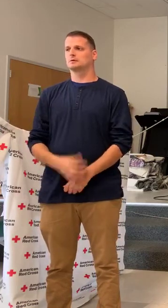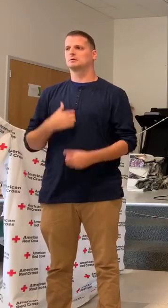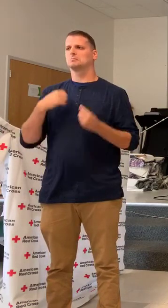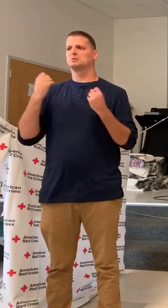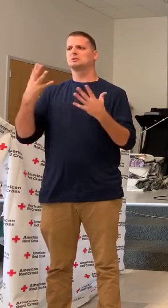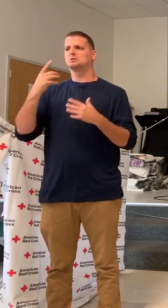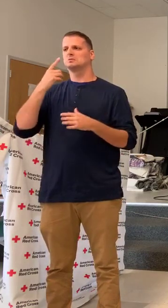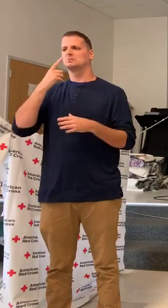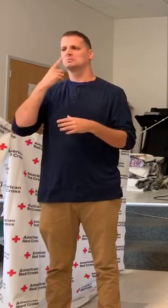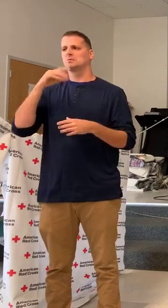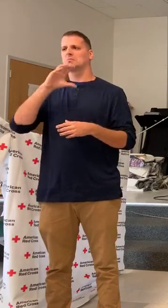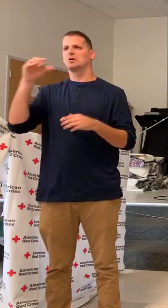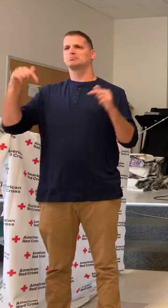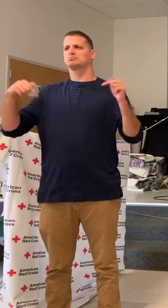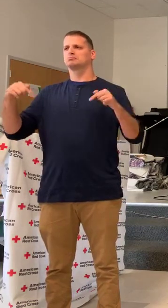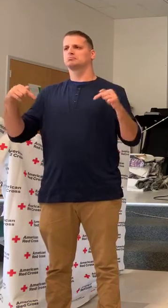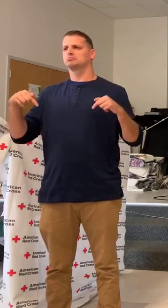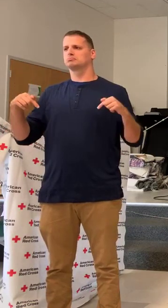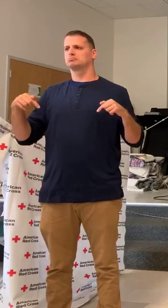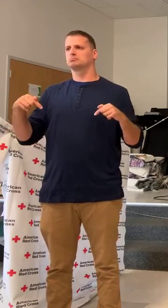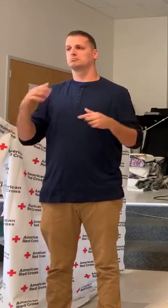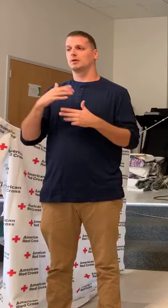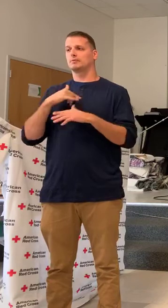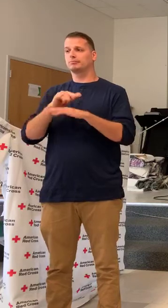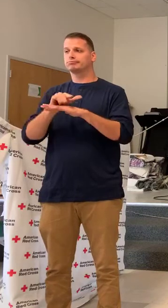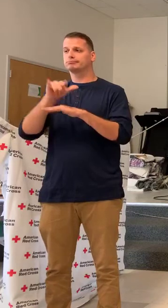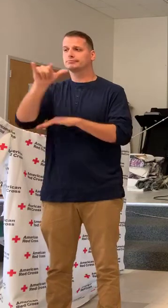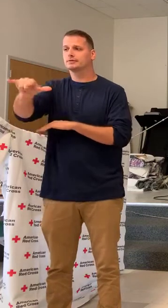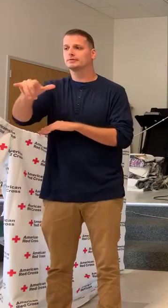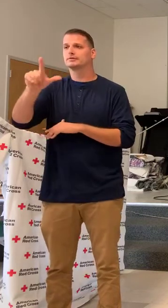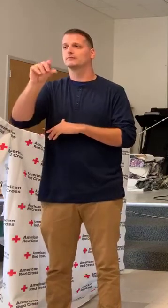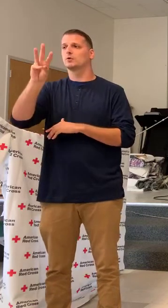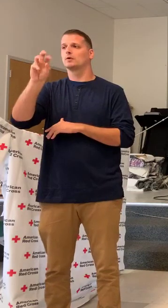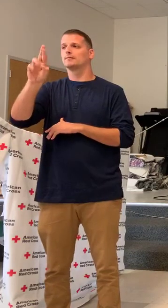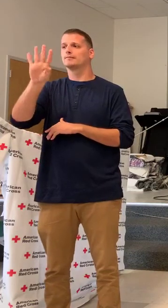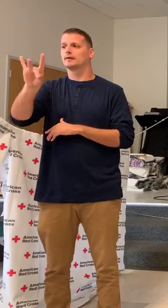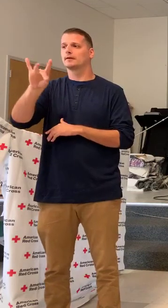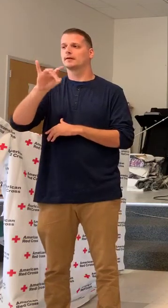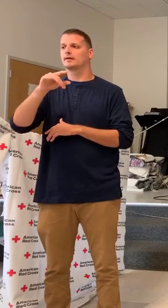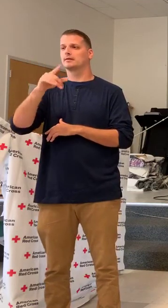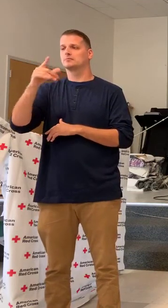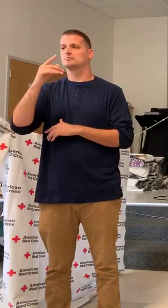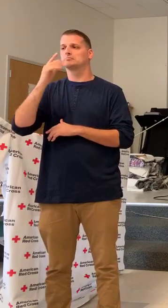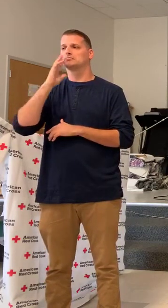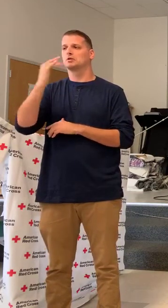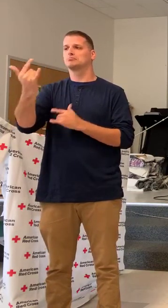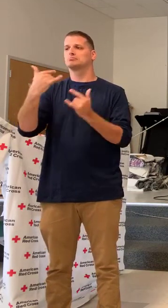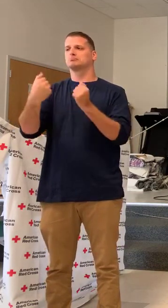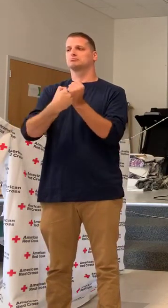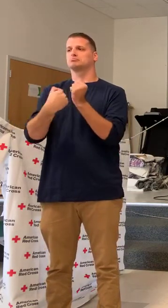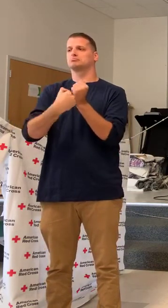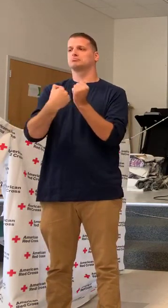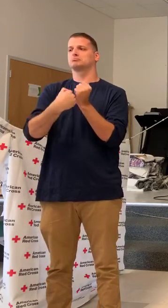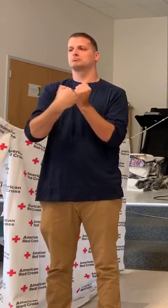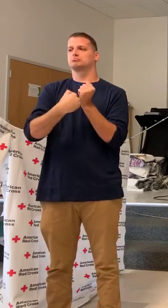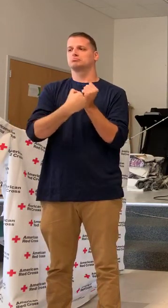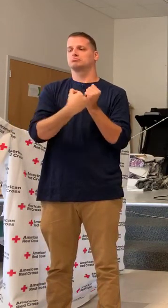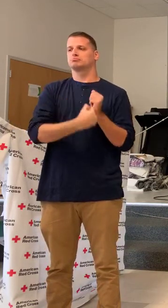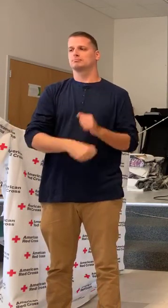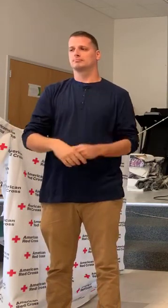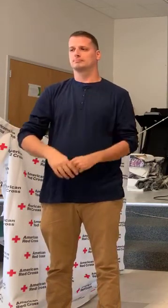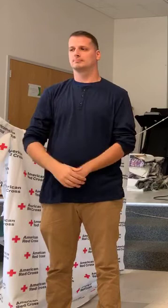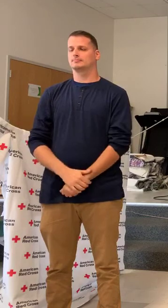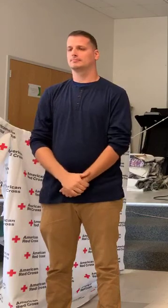lower 48 to help out. Mm-hmm. We're going to be here to support you as long as we need to be here, and we're going to continue to do